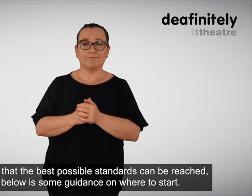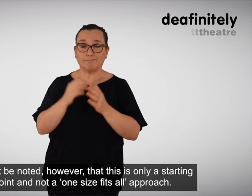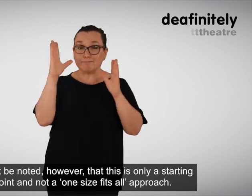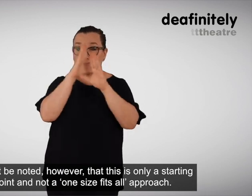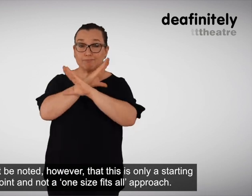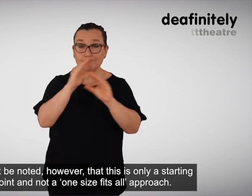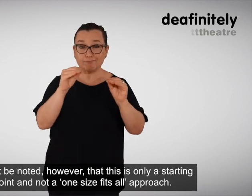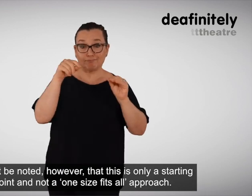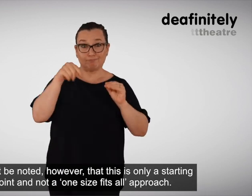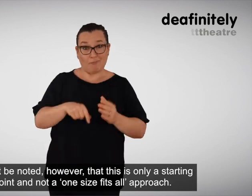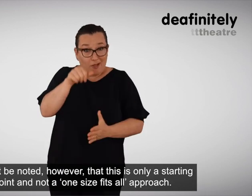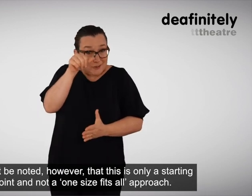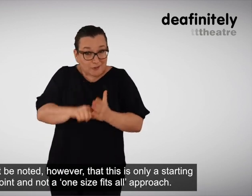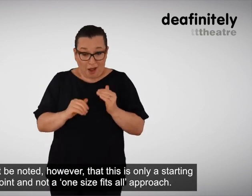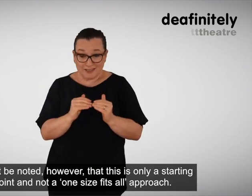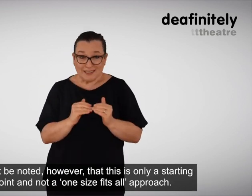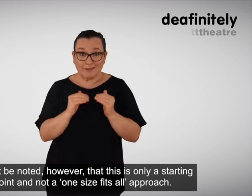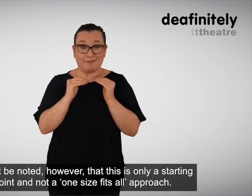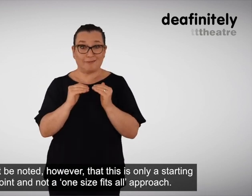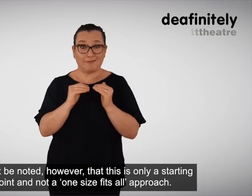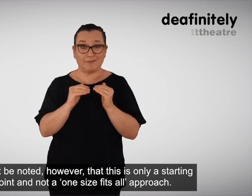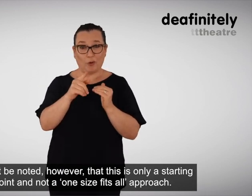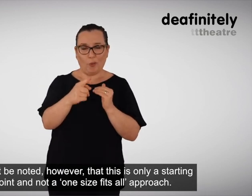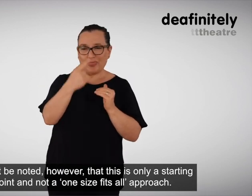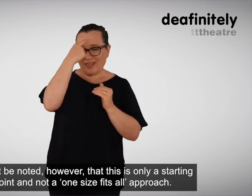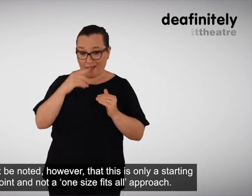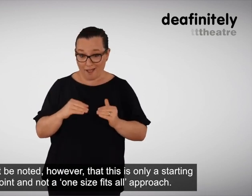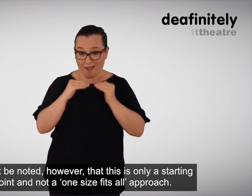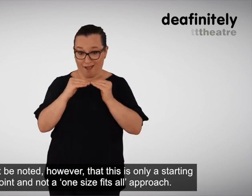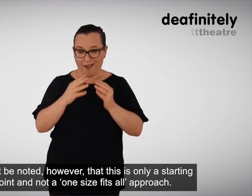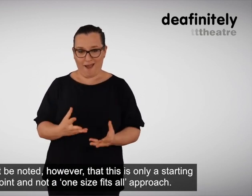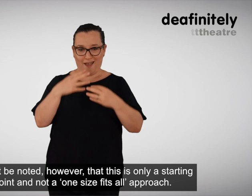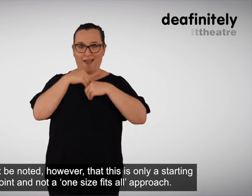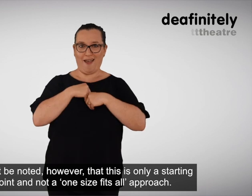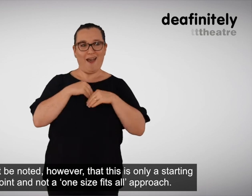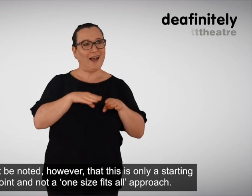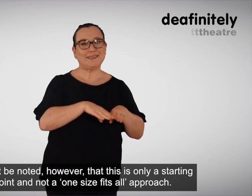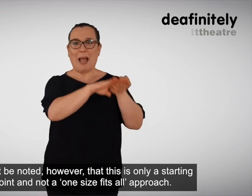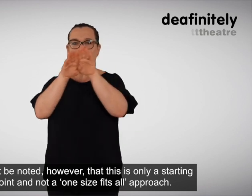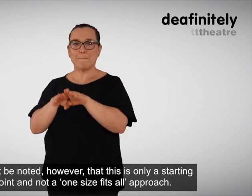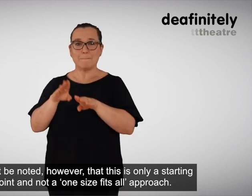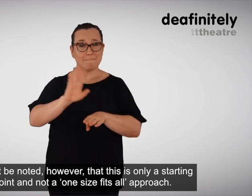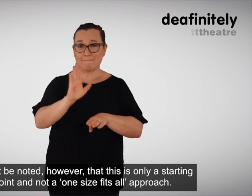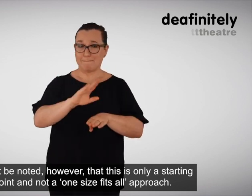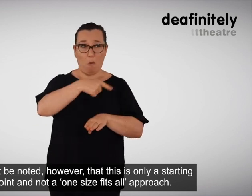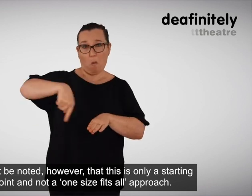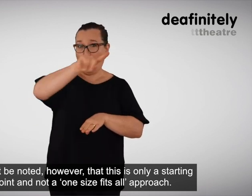It must be noted, however, that this is only a starting point and not a one-size-fits-all